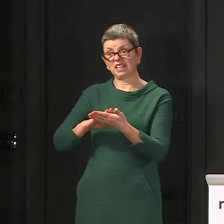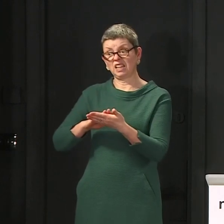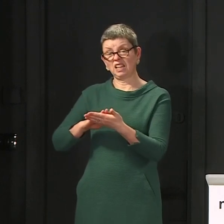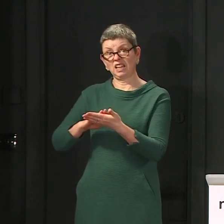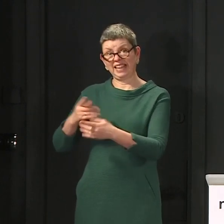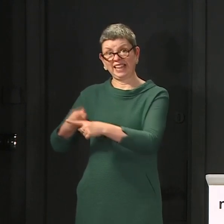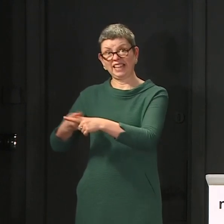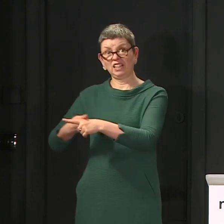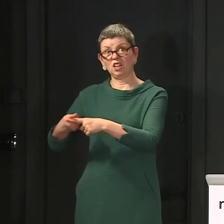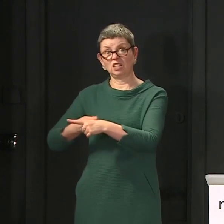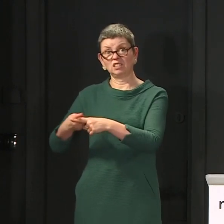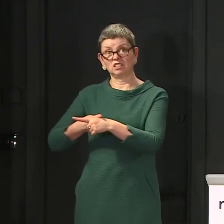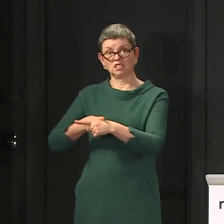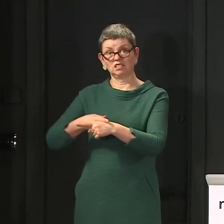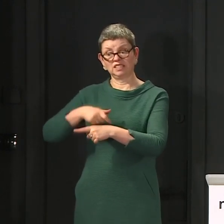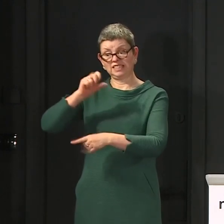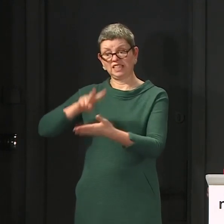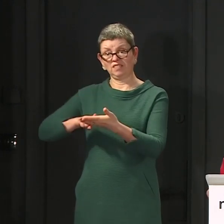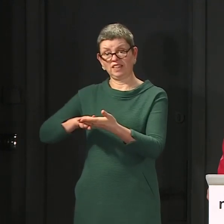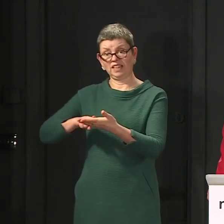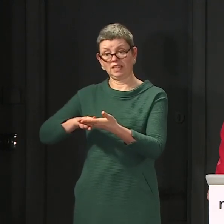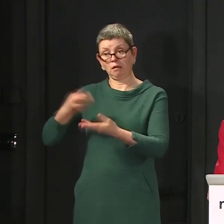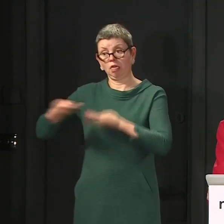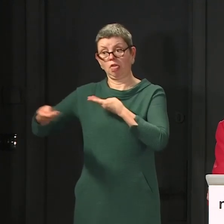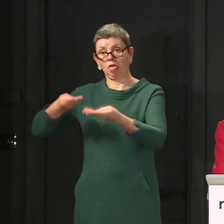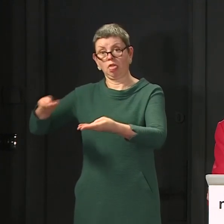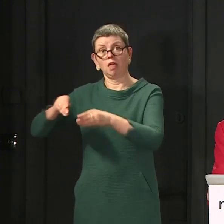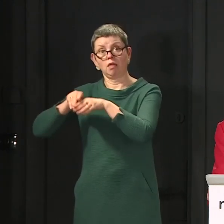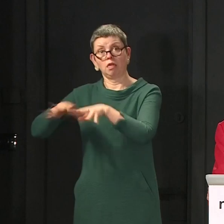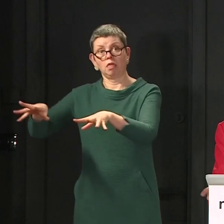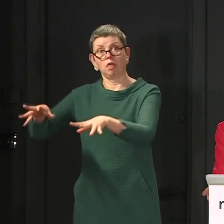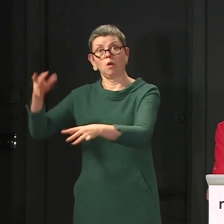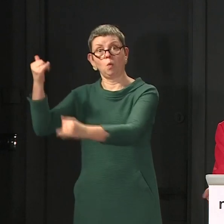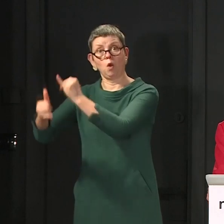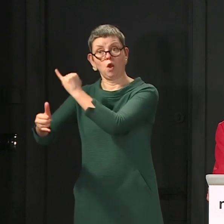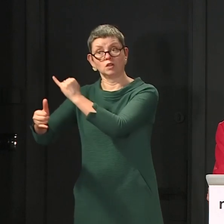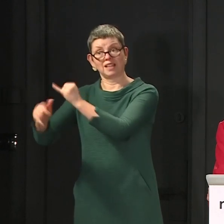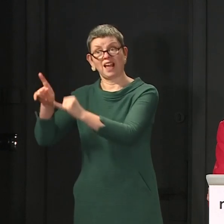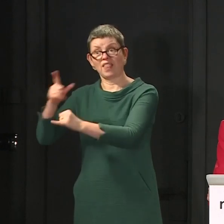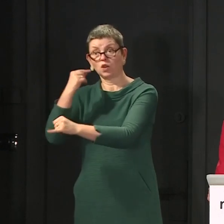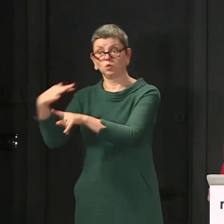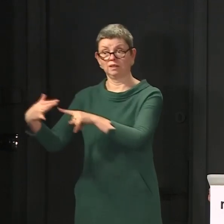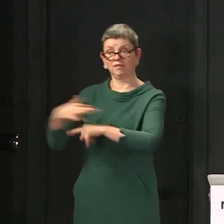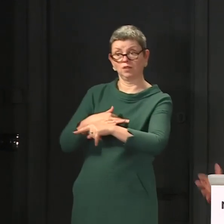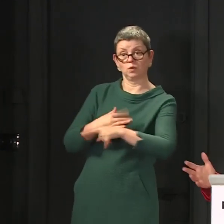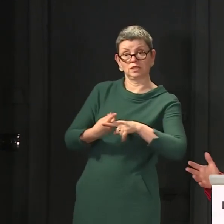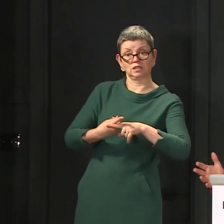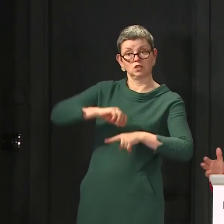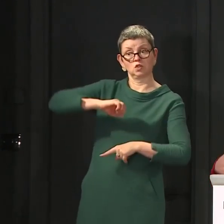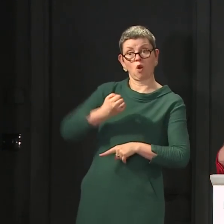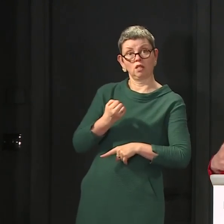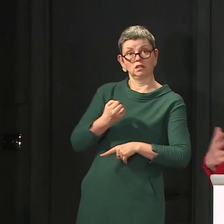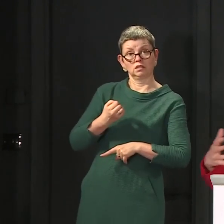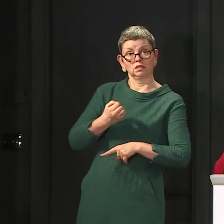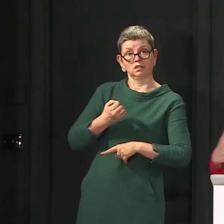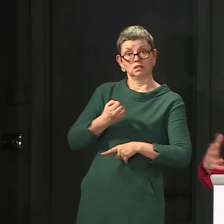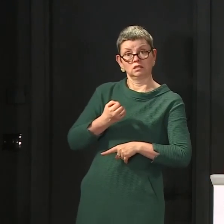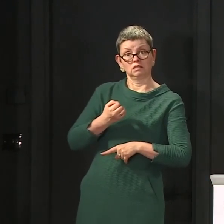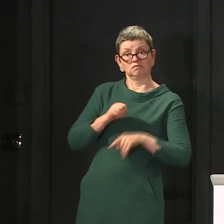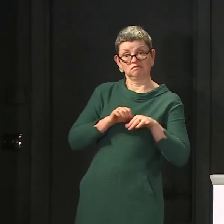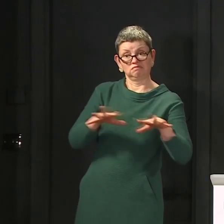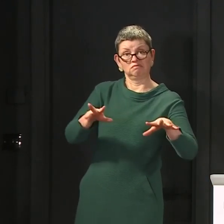which therefore could have a consequential impact on Scotland's infection rates? Look, we all have to be